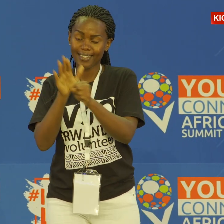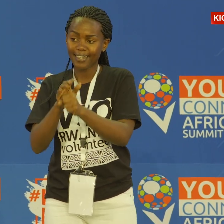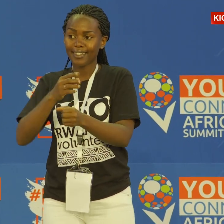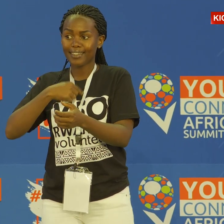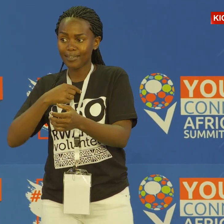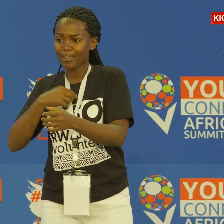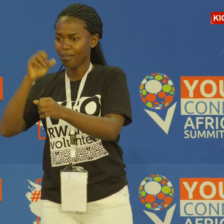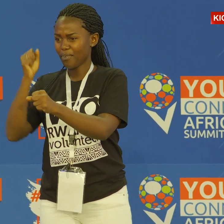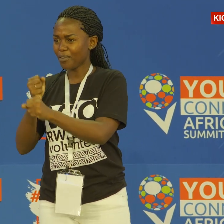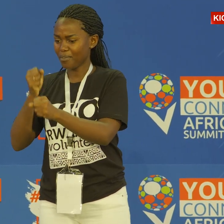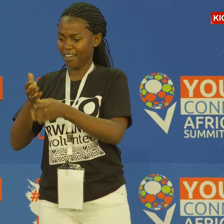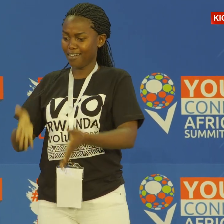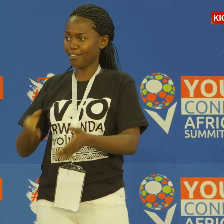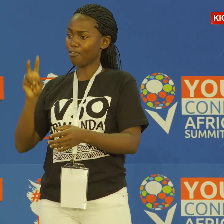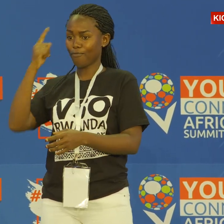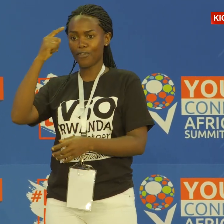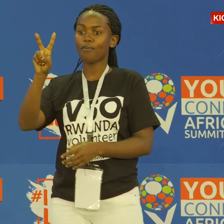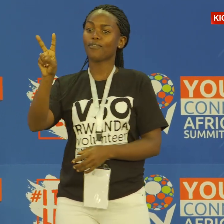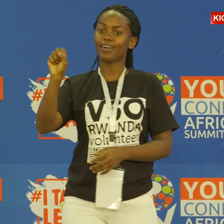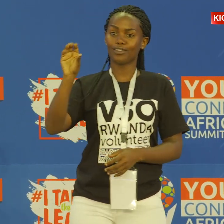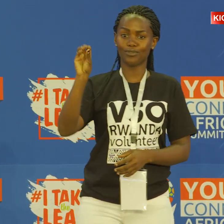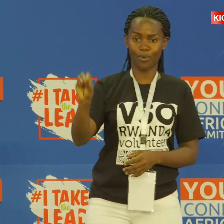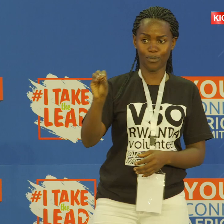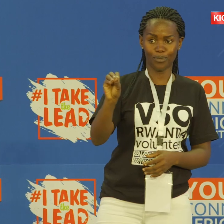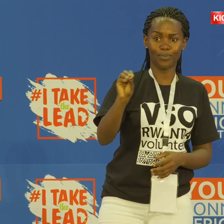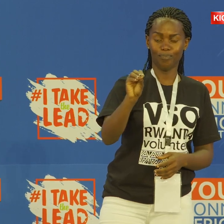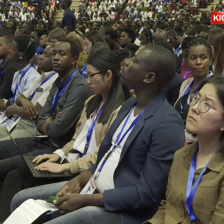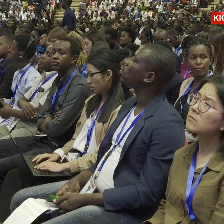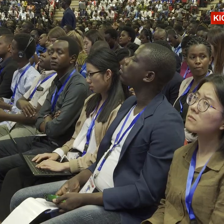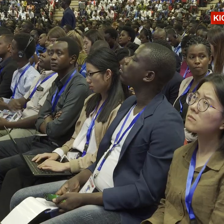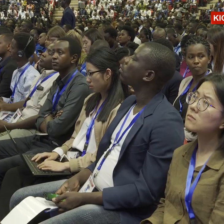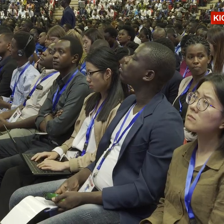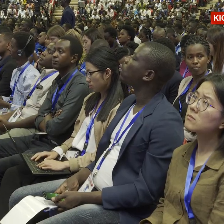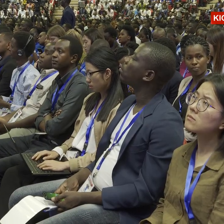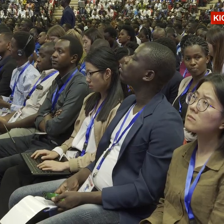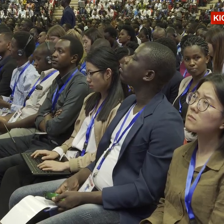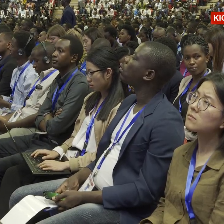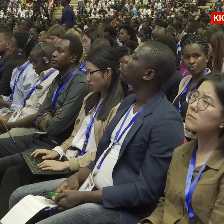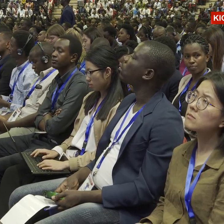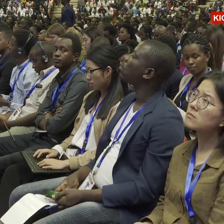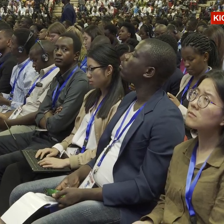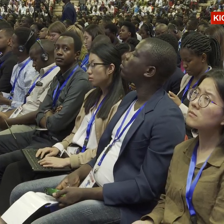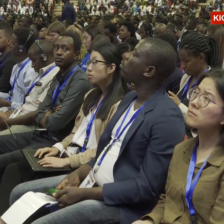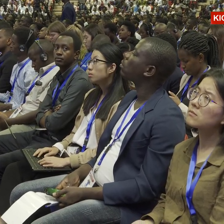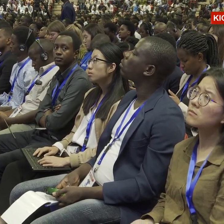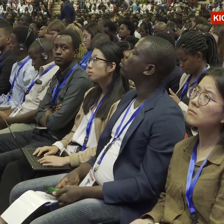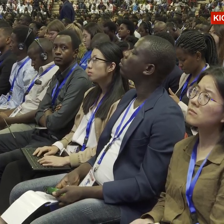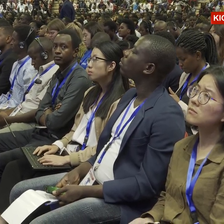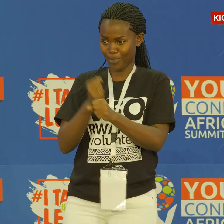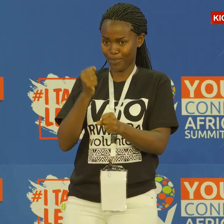getting experience. I've been in VSO for 2 years. I now have experience that I can say that I can work